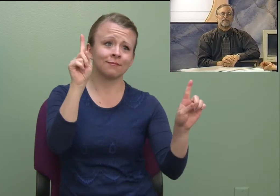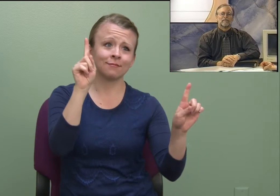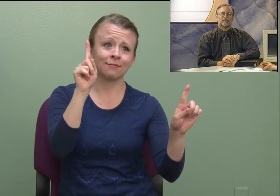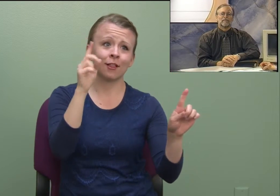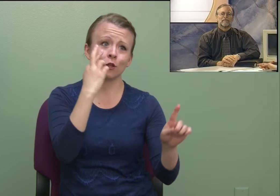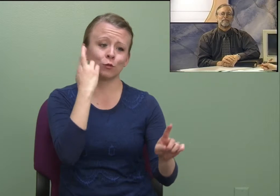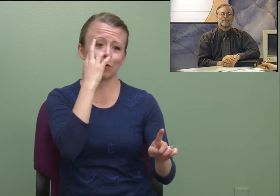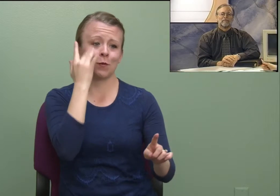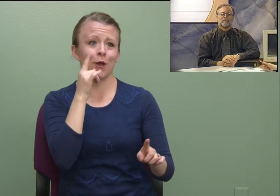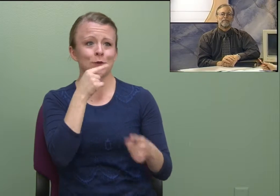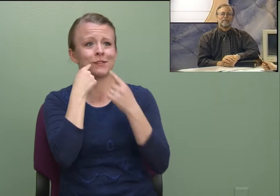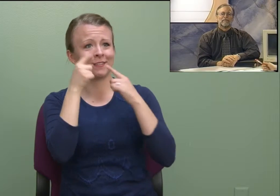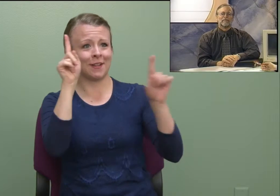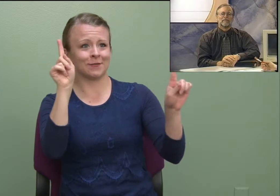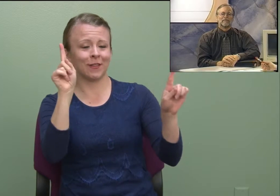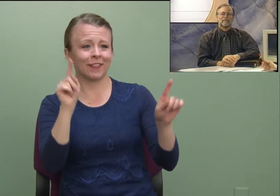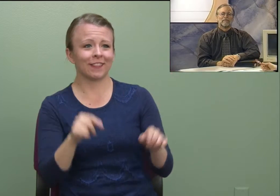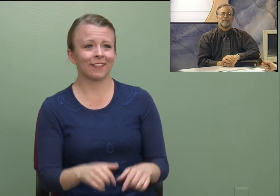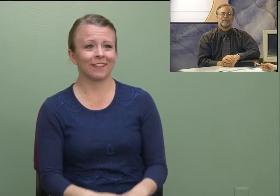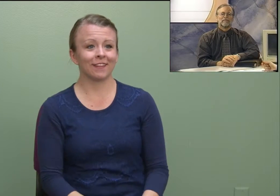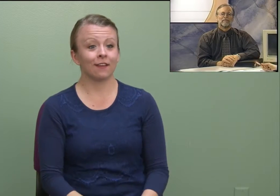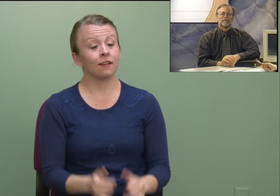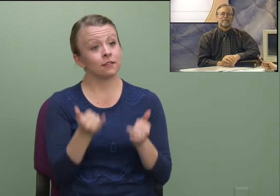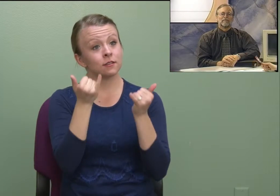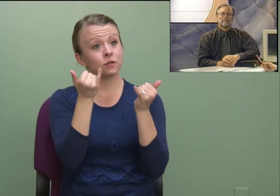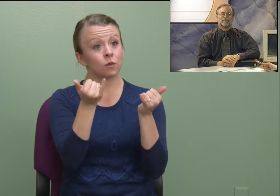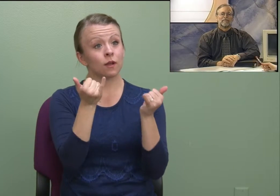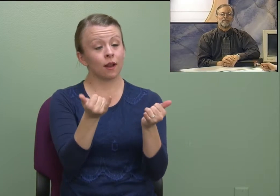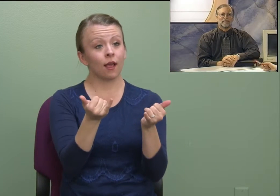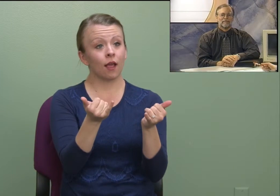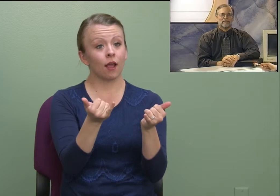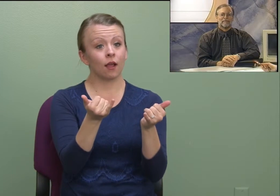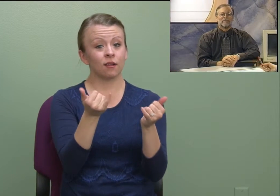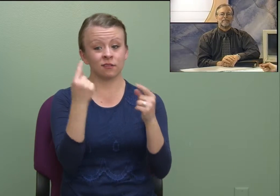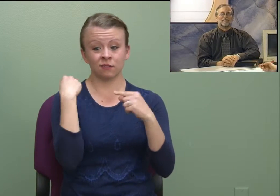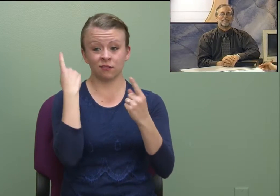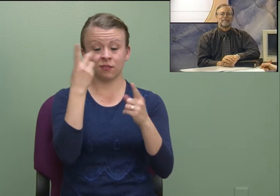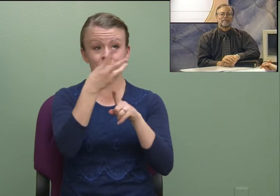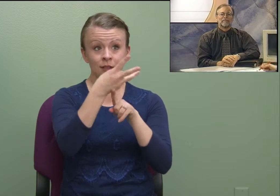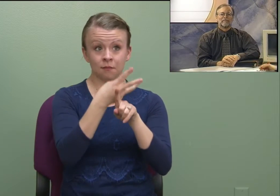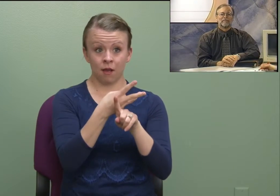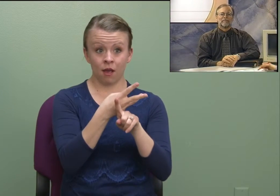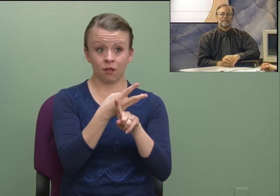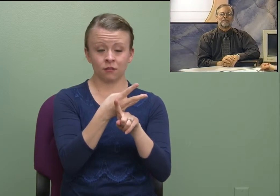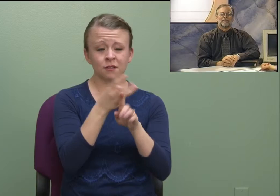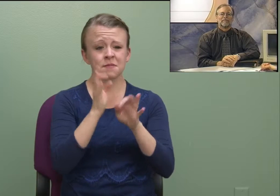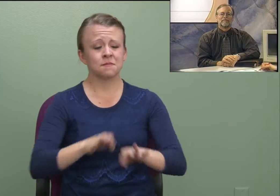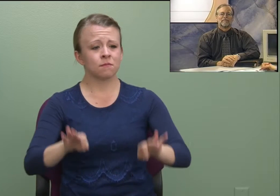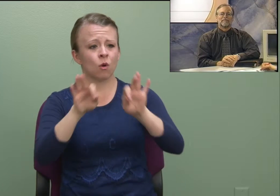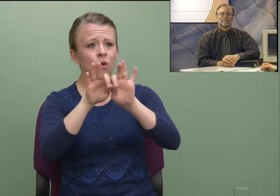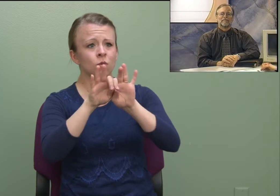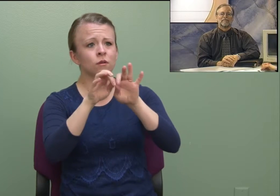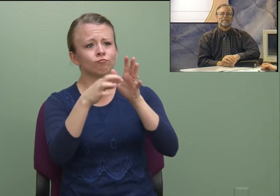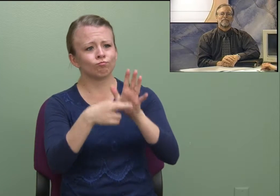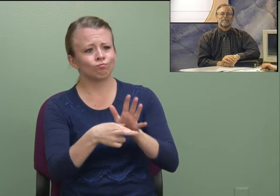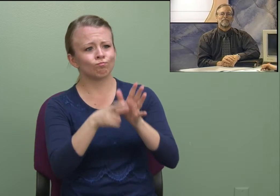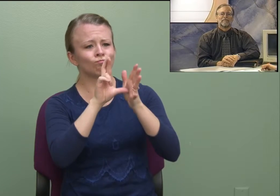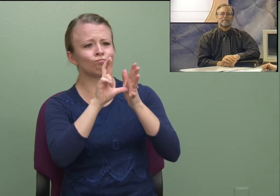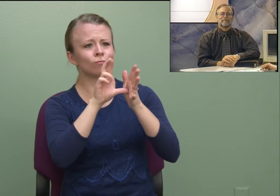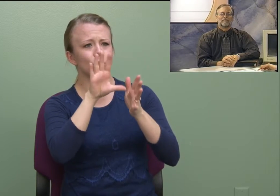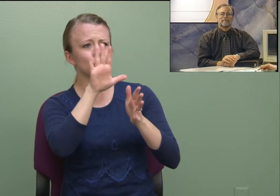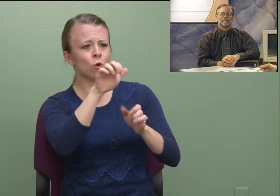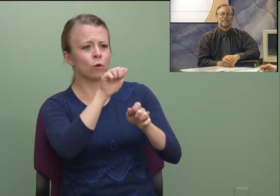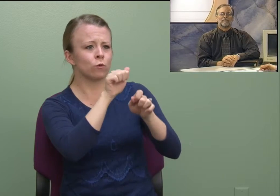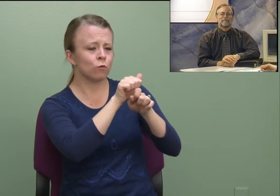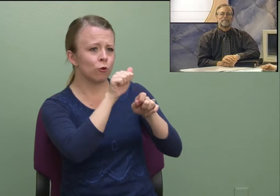it. Today, since it's been 6 months, it's really important that we kind of look back at your